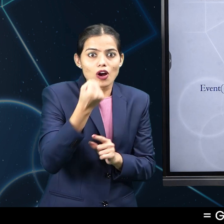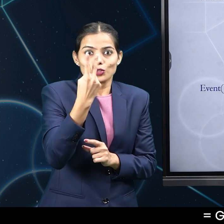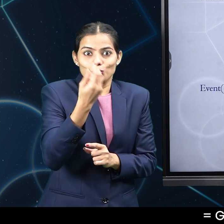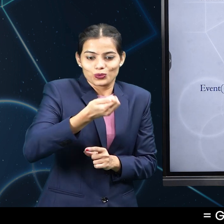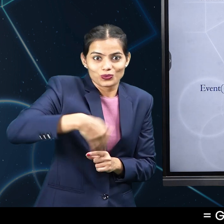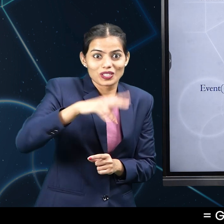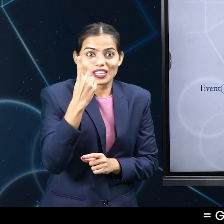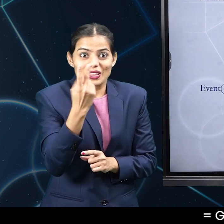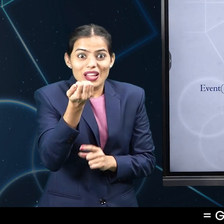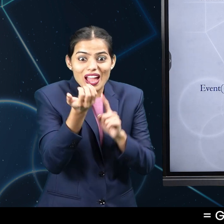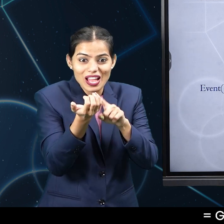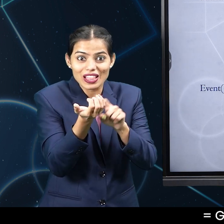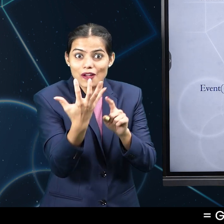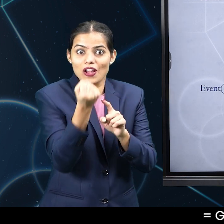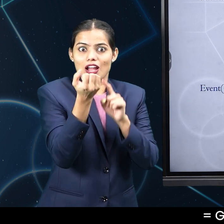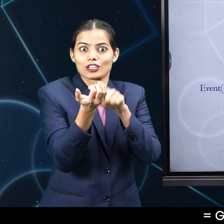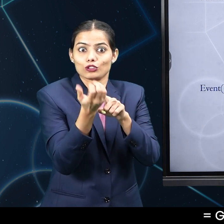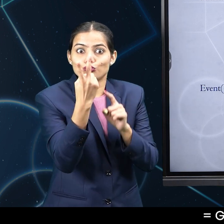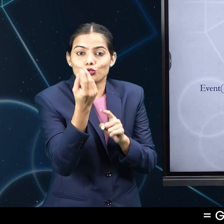to getting 2 even numbers.